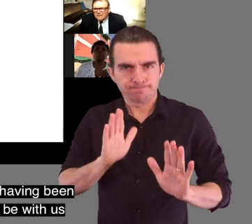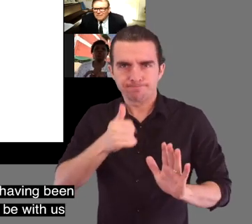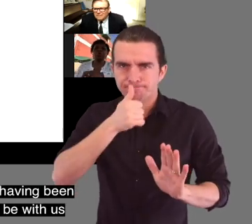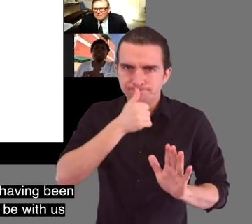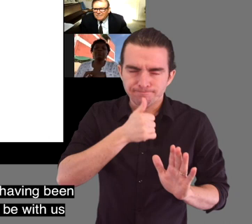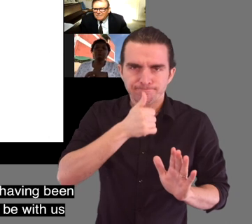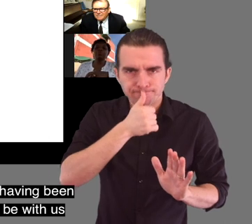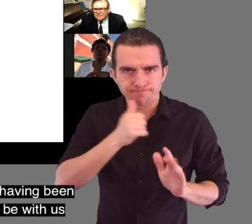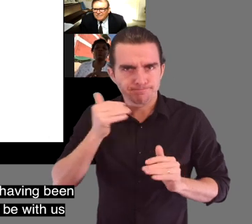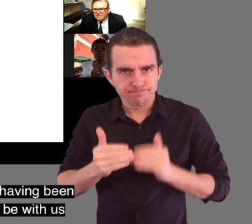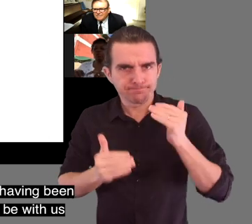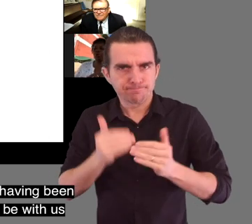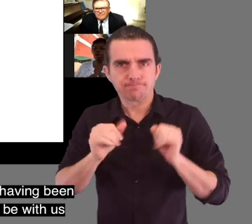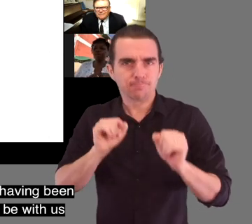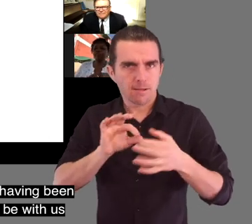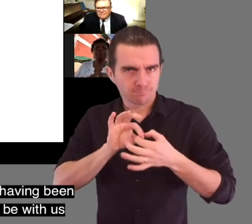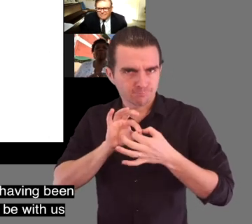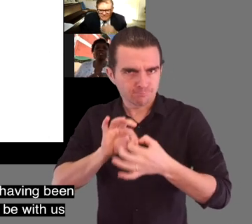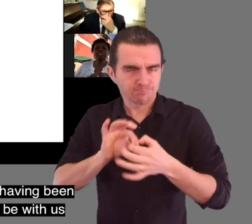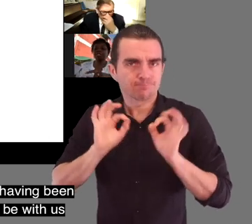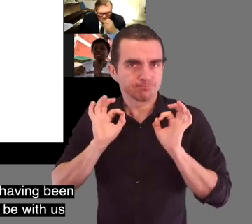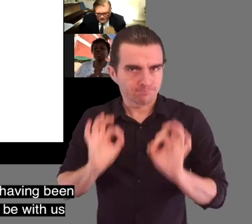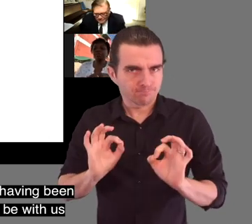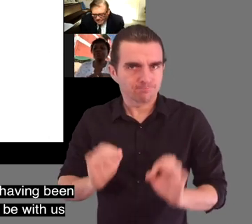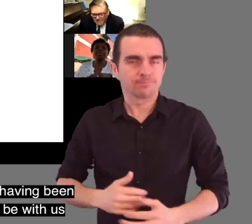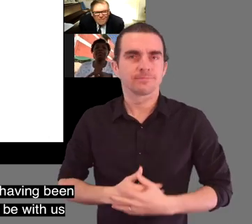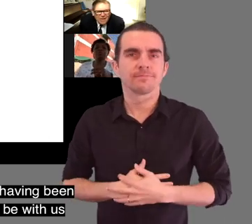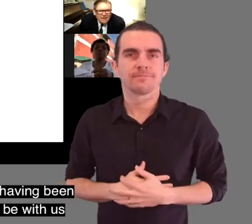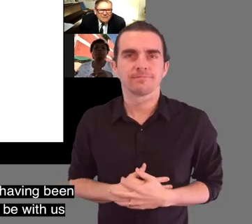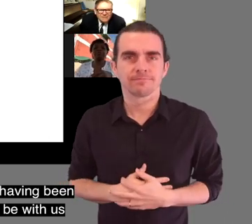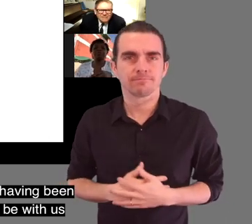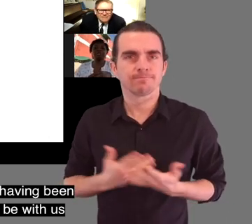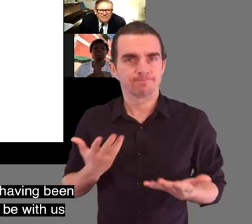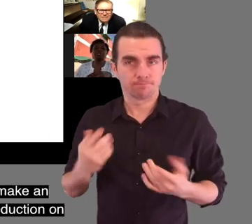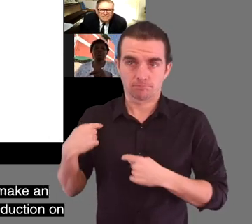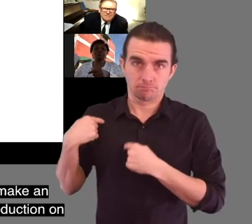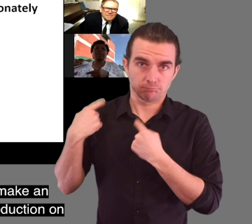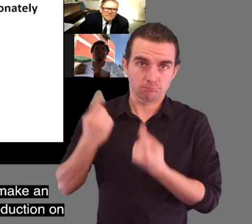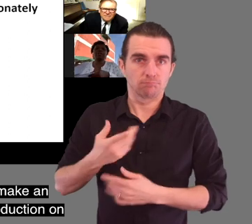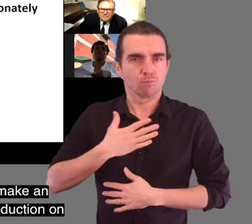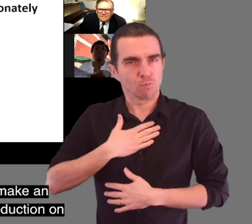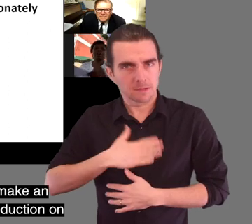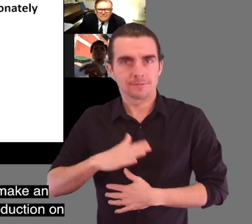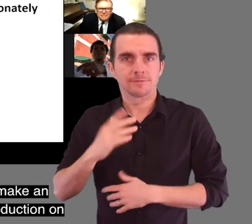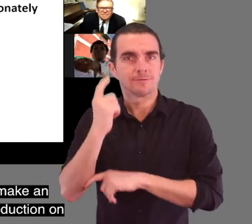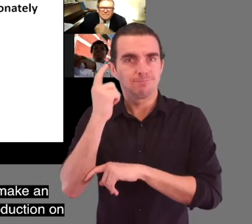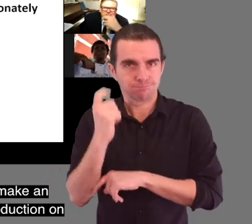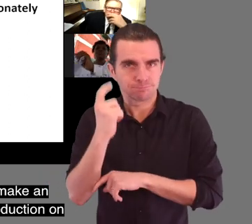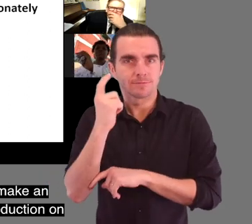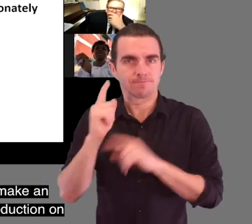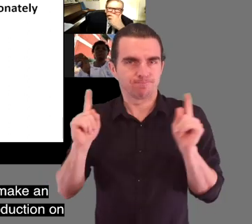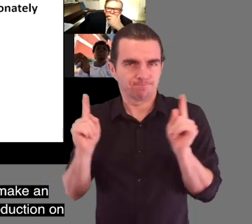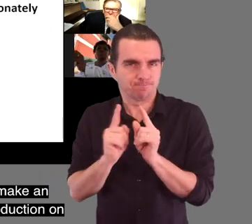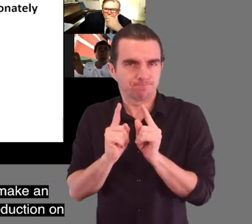To welcome you for having been patient and being able to be with us this far. And I want to make